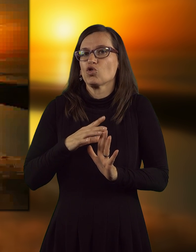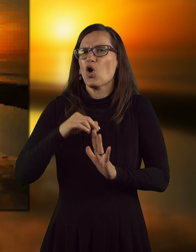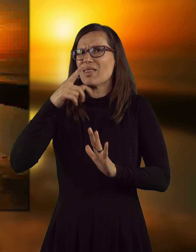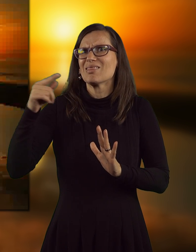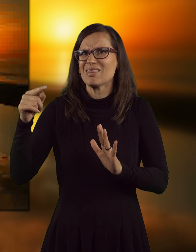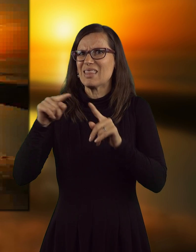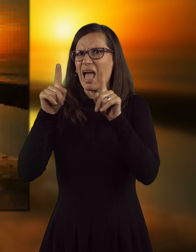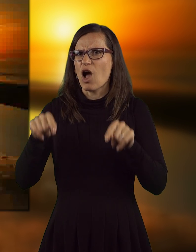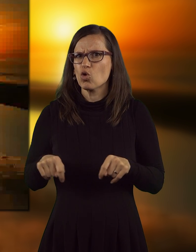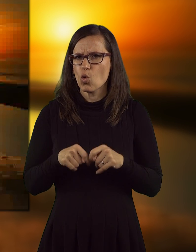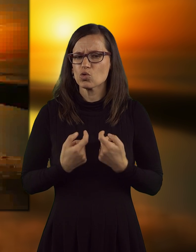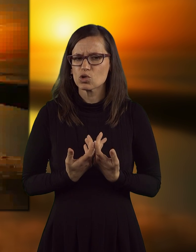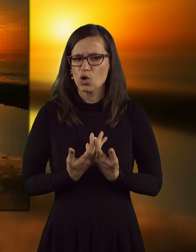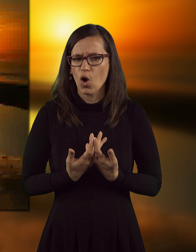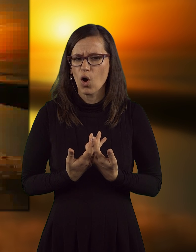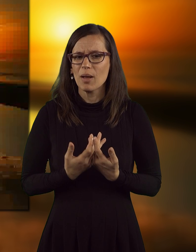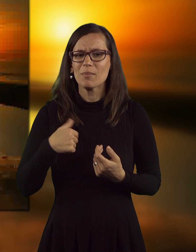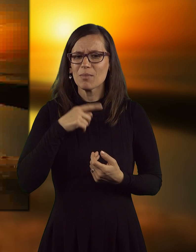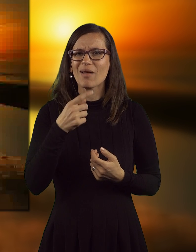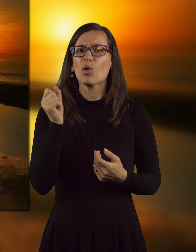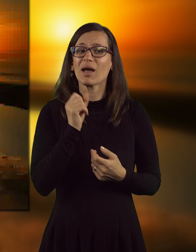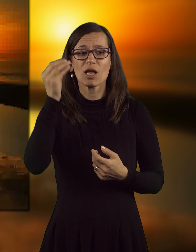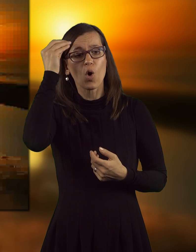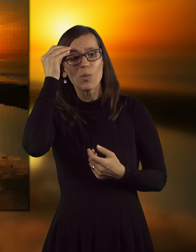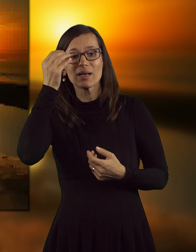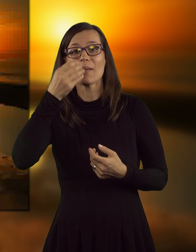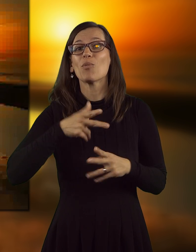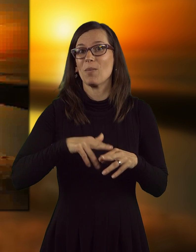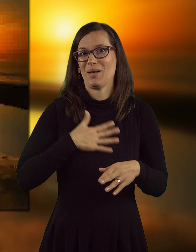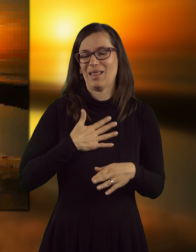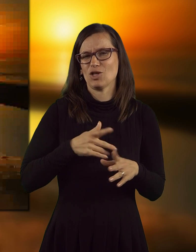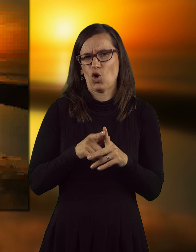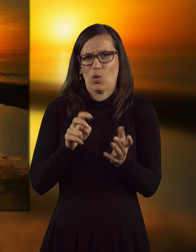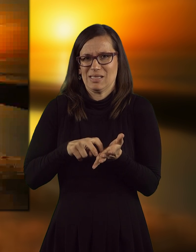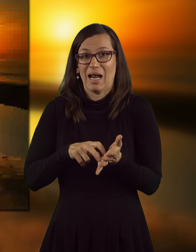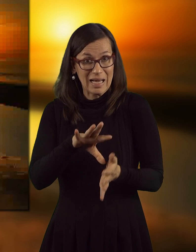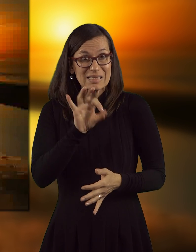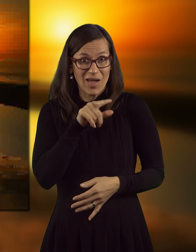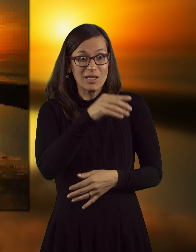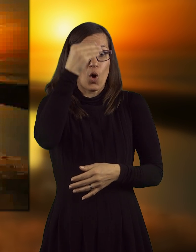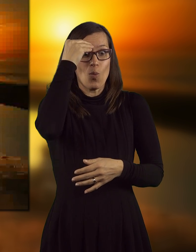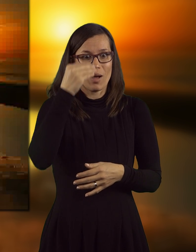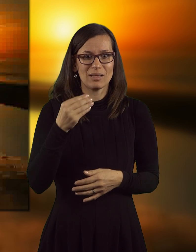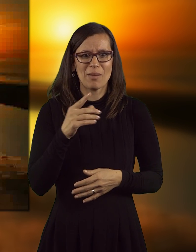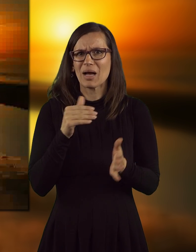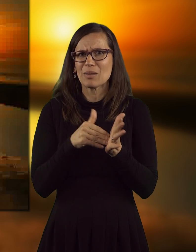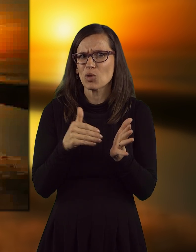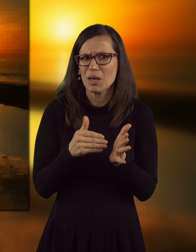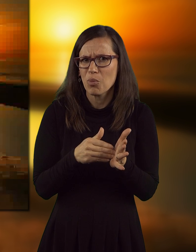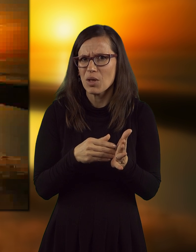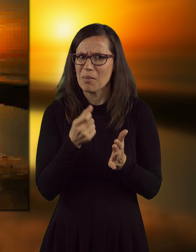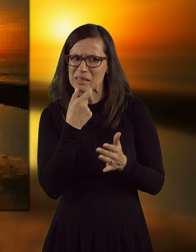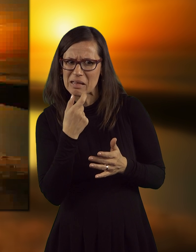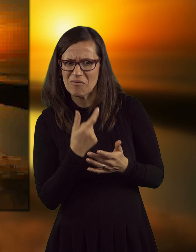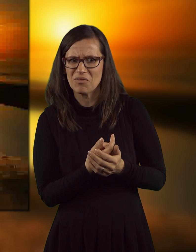diagnosis? And we say, because hope feels better than fear, choose it. Oh, but don't I need validation? Don't I? And